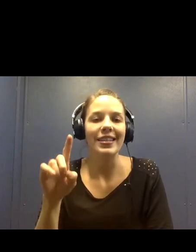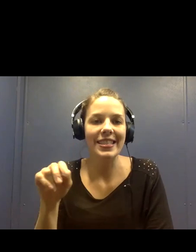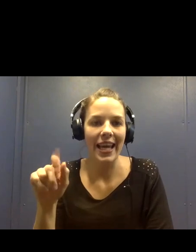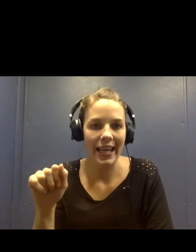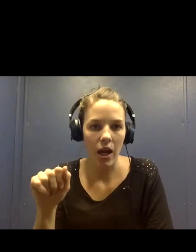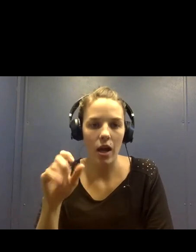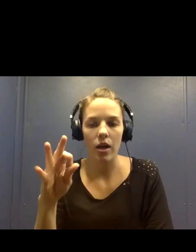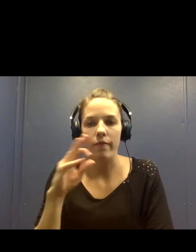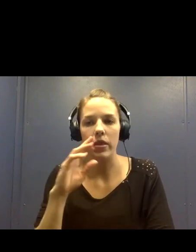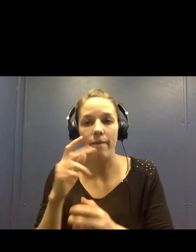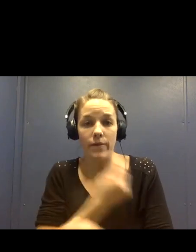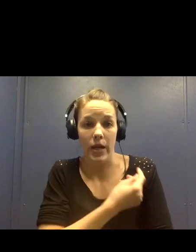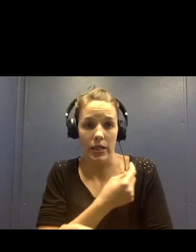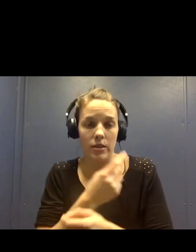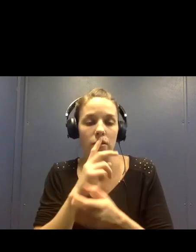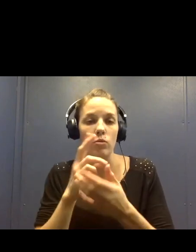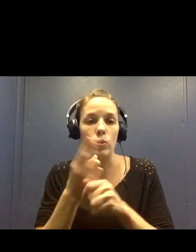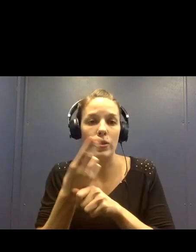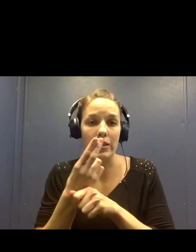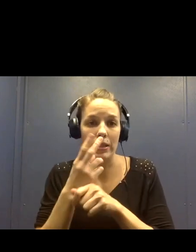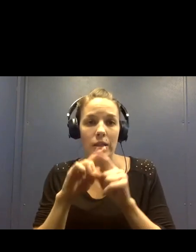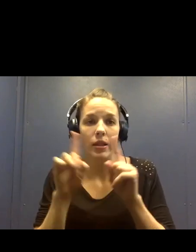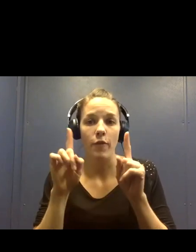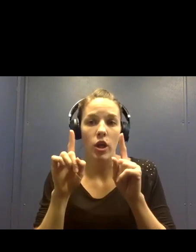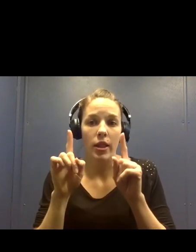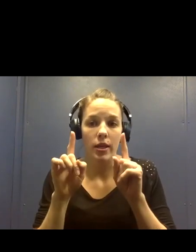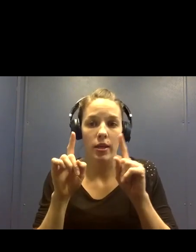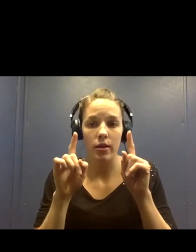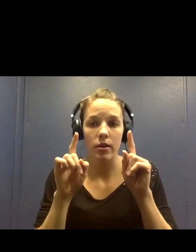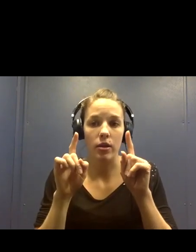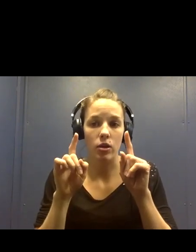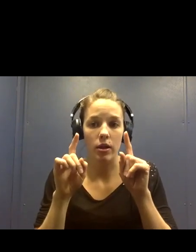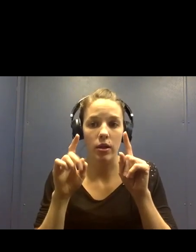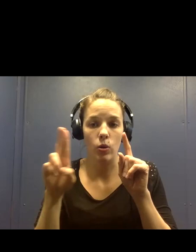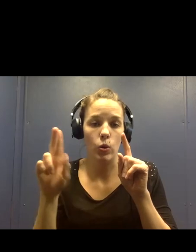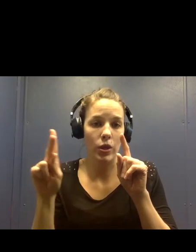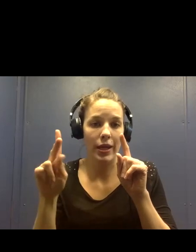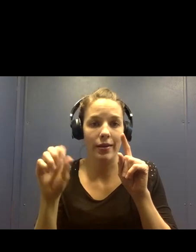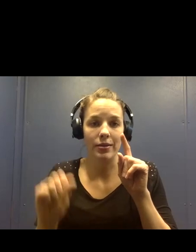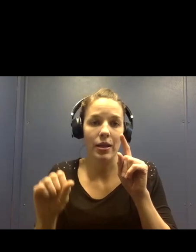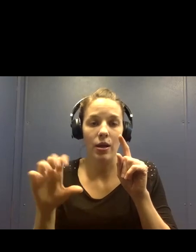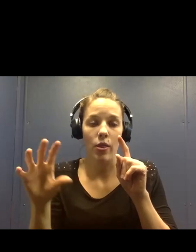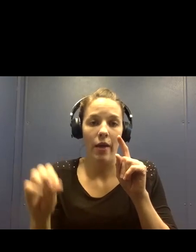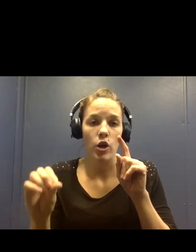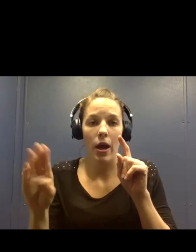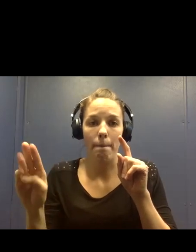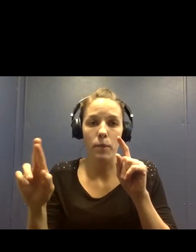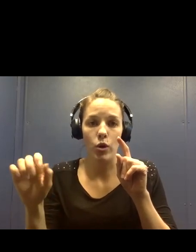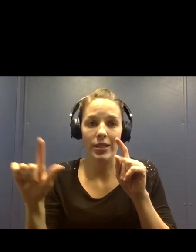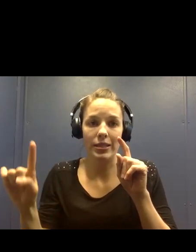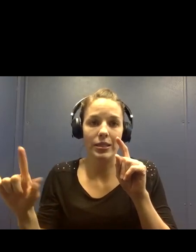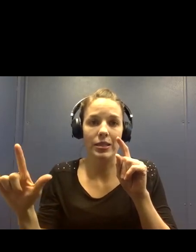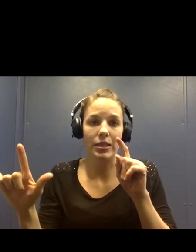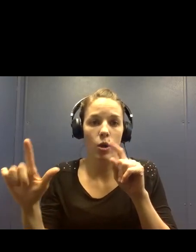if the vaccines being brought forward are behaving differently in the UK, South Africa, and Brazil, where the variants are